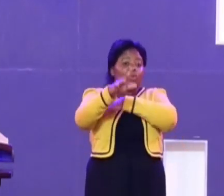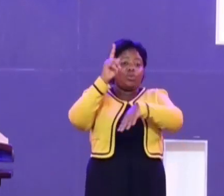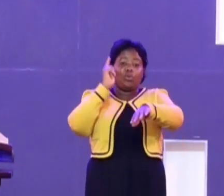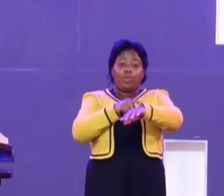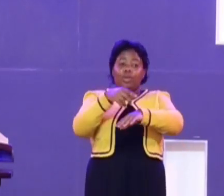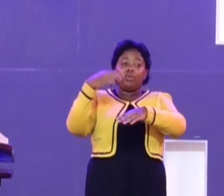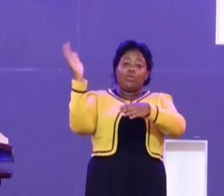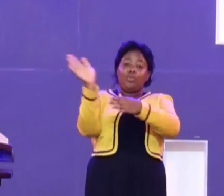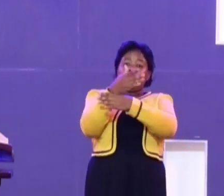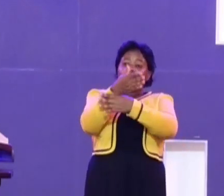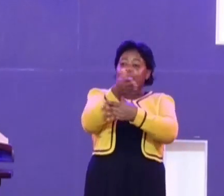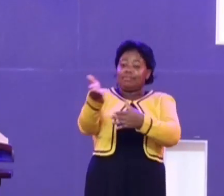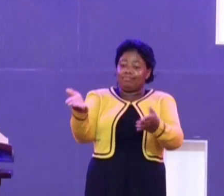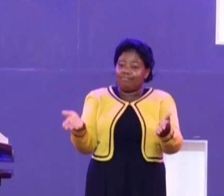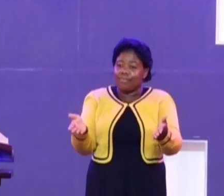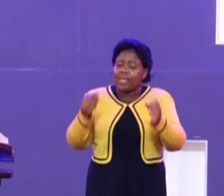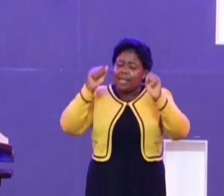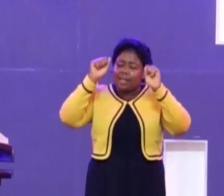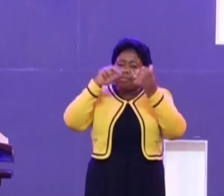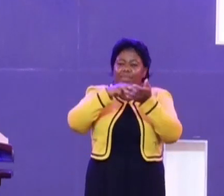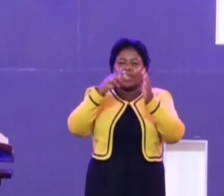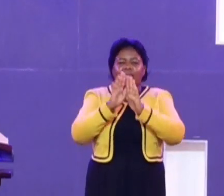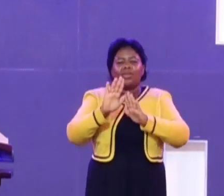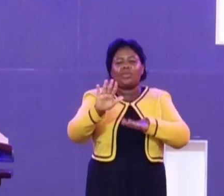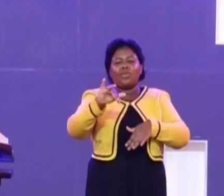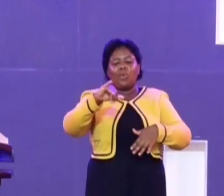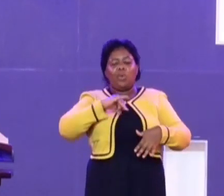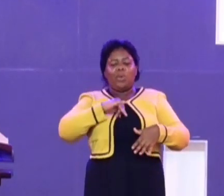that means your eye has to